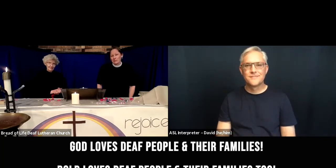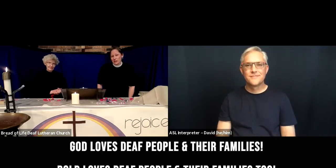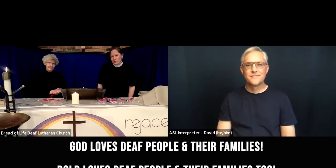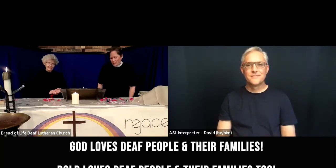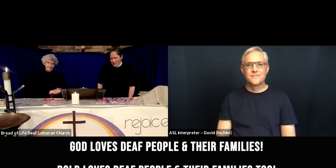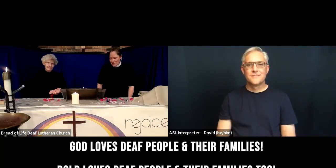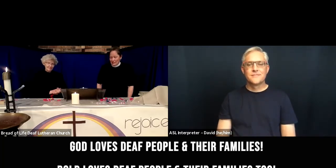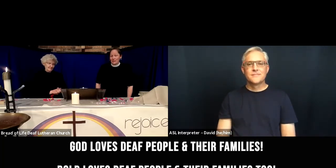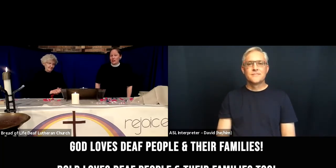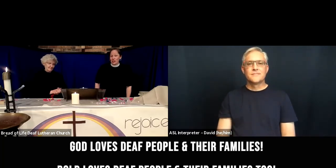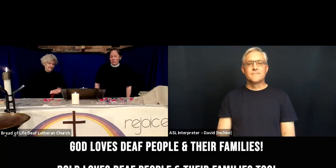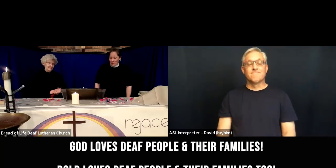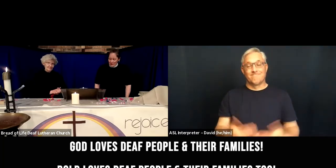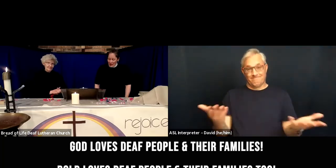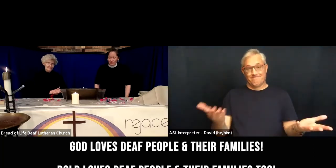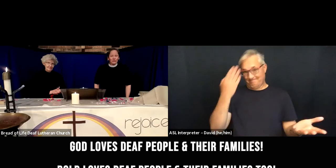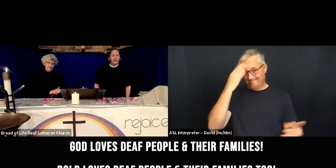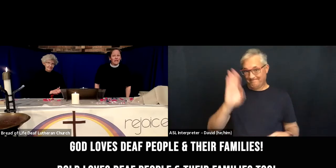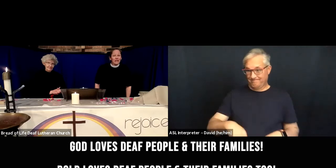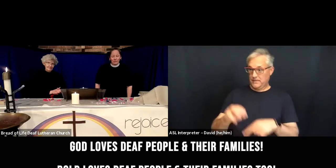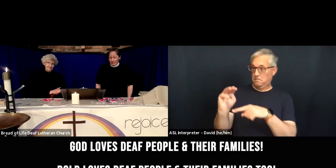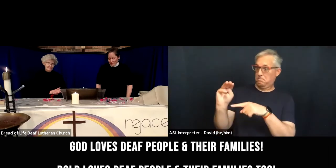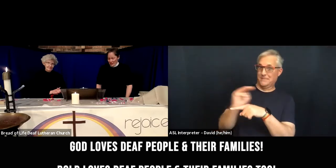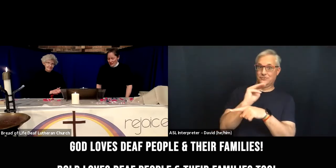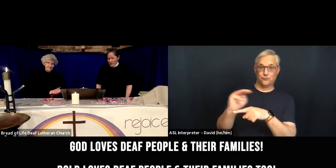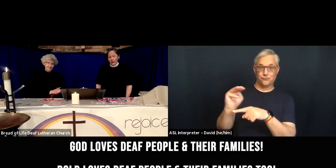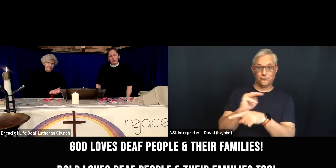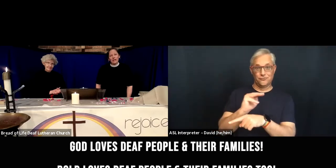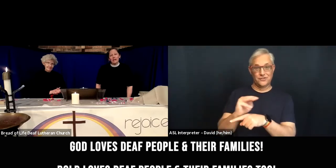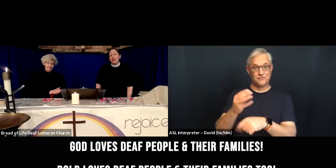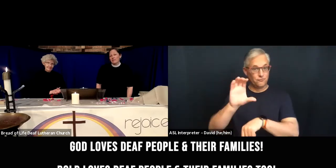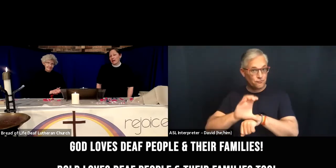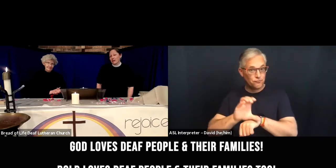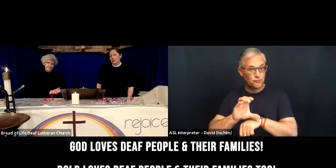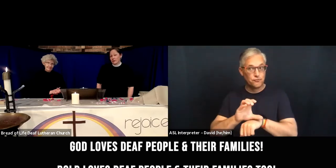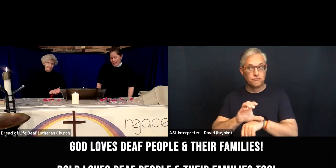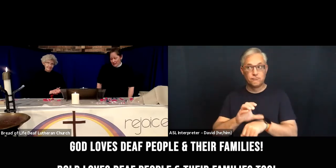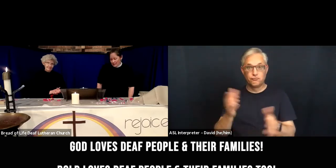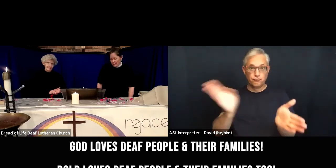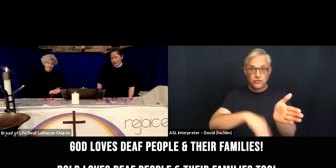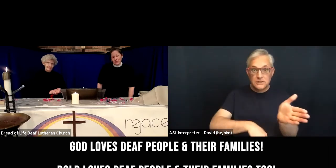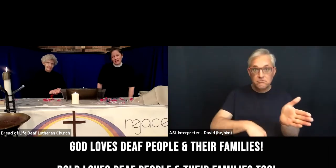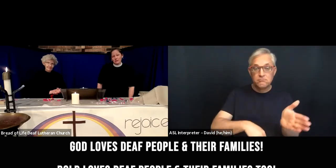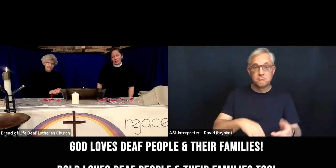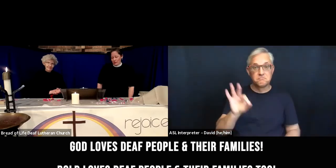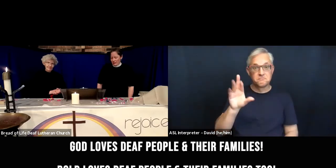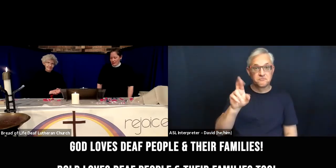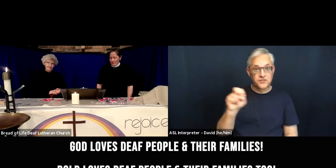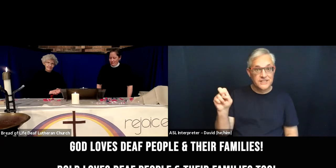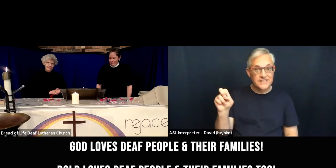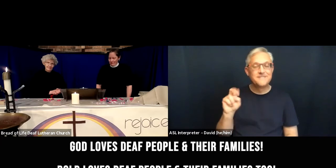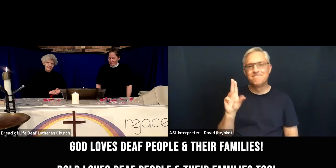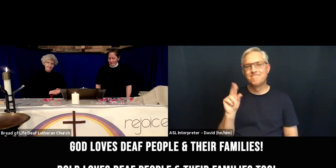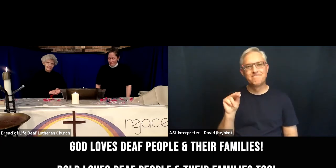Undertaking this ministry isn't cheap, it's not free, and so we invite you and ask you to give